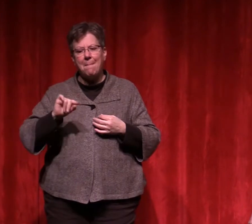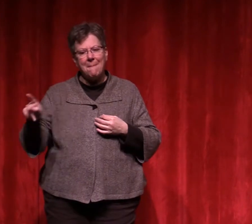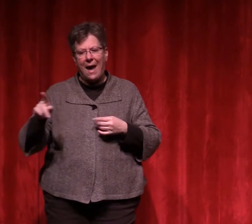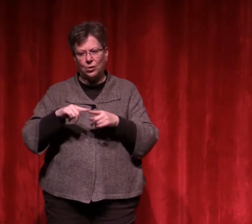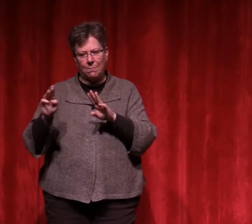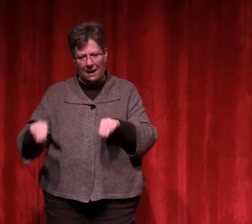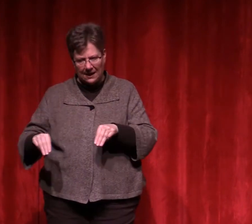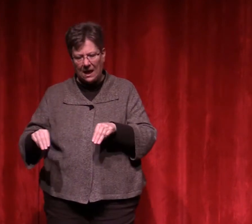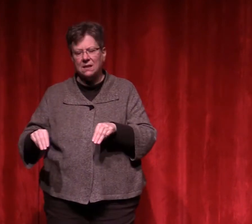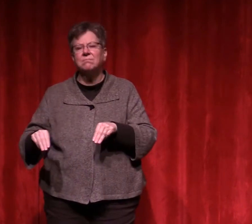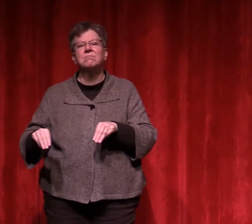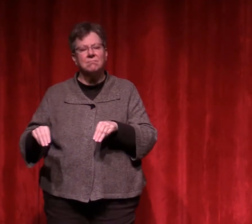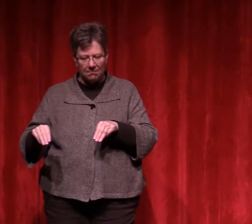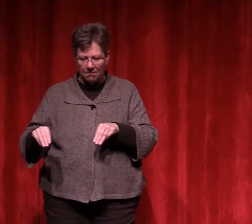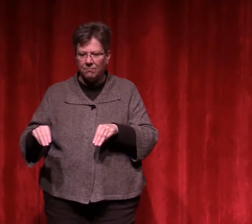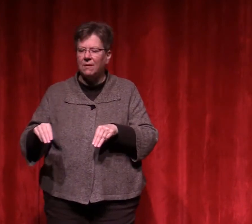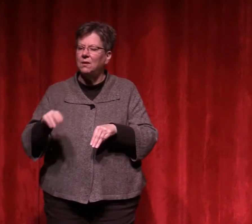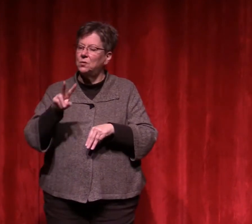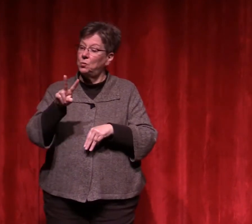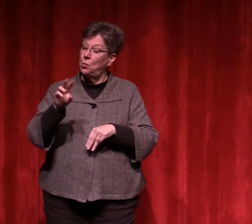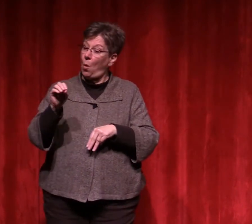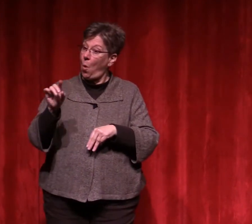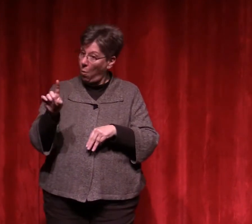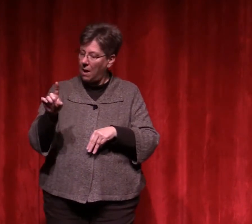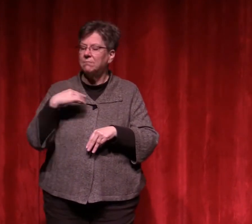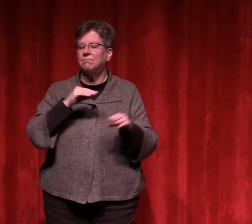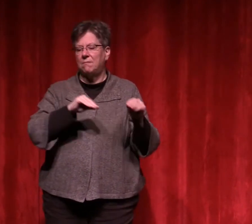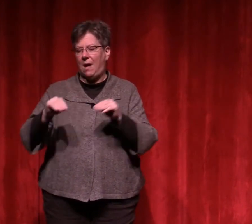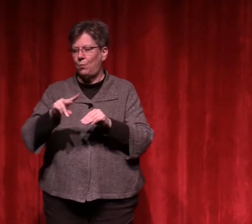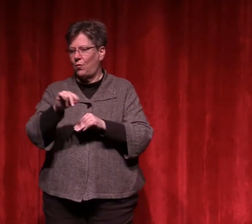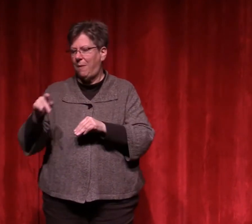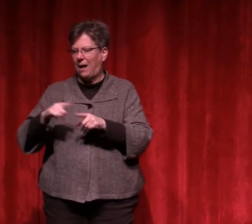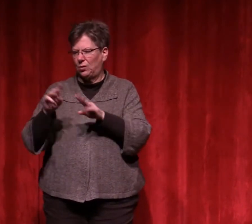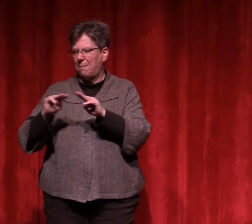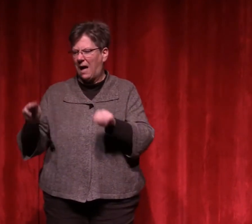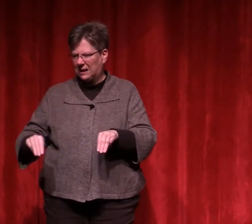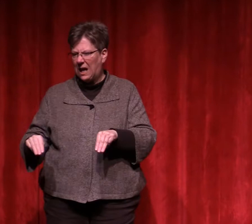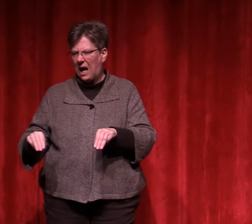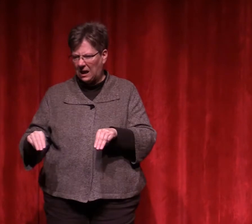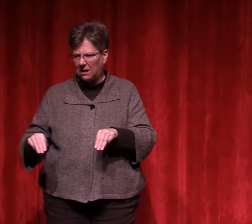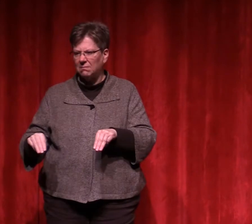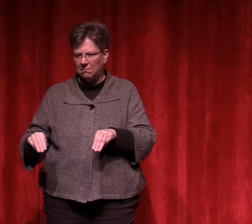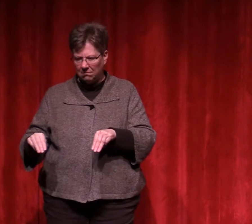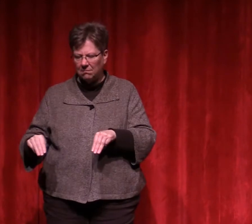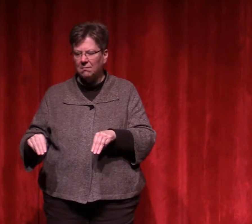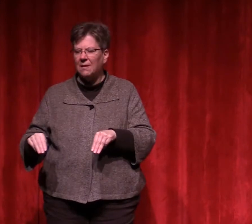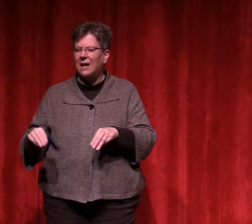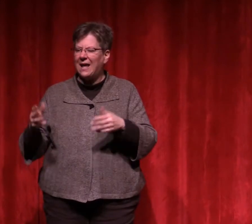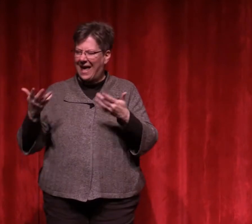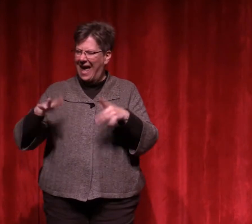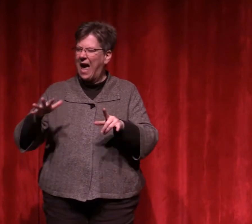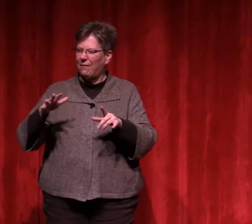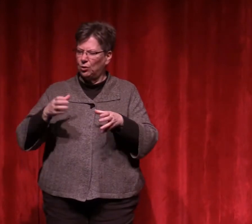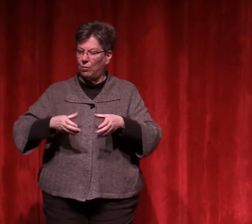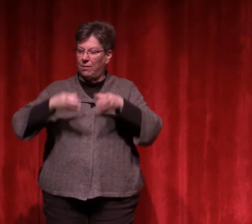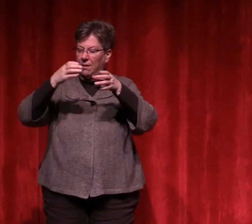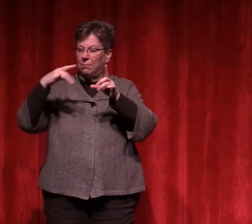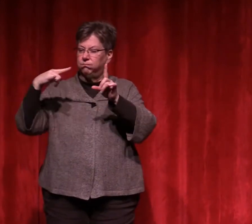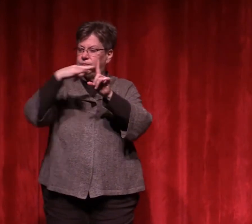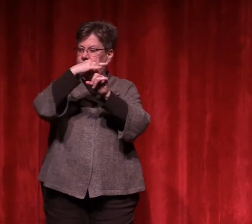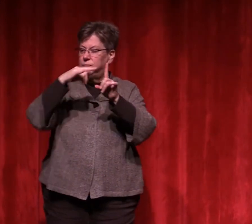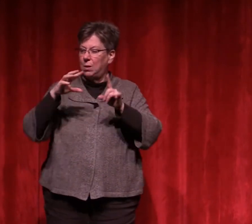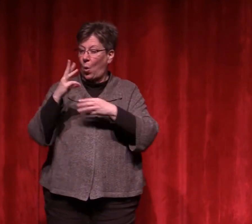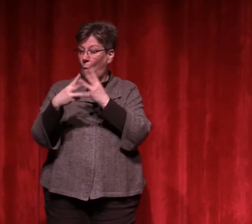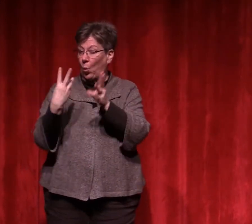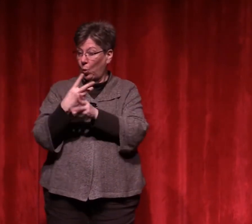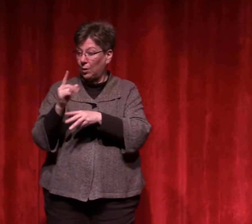back to Montana 2001, like right after the World Trade went down. I said, I really